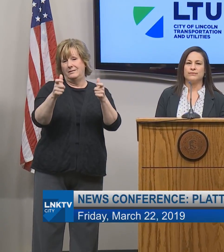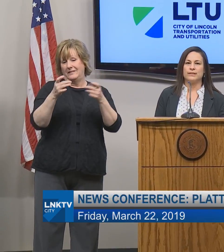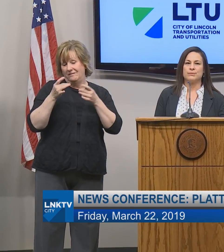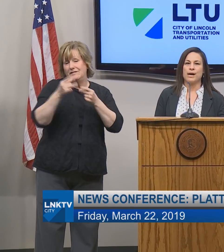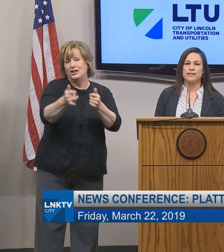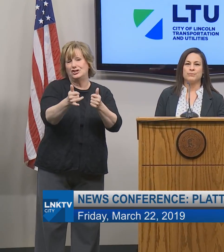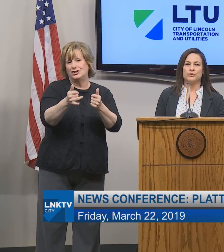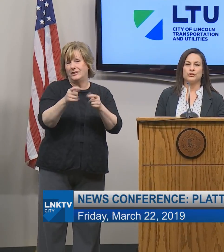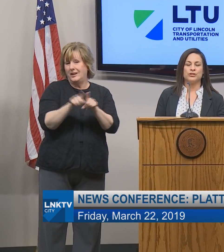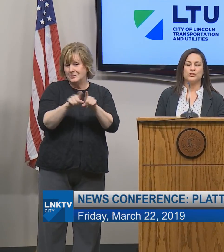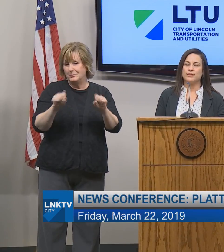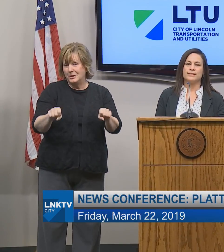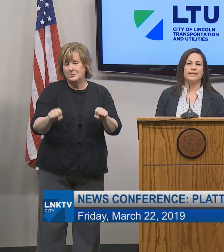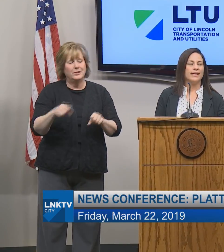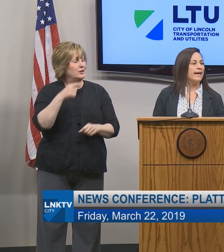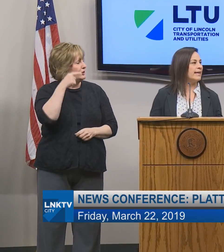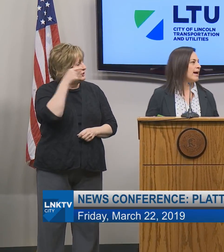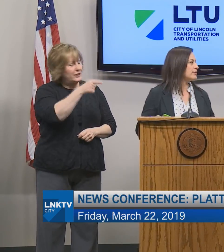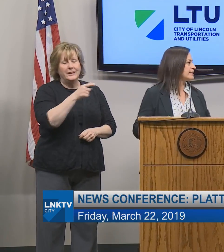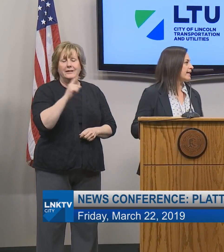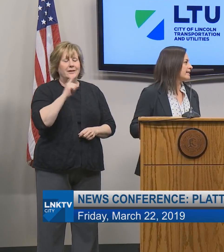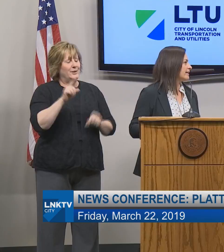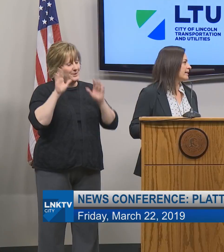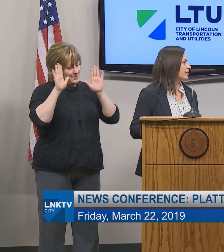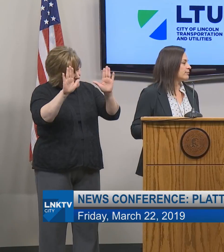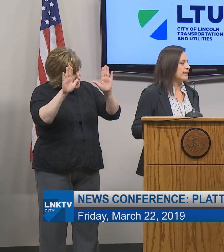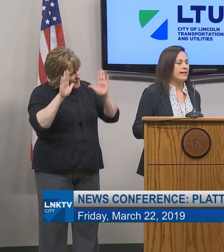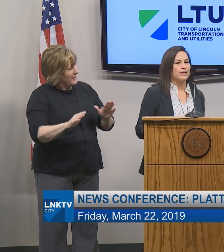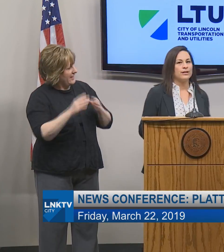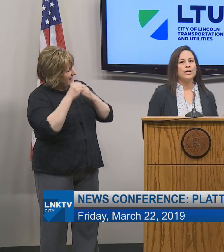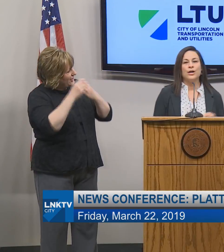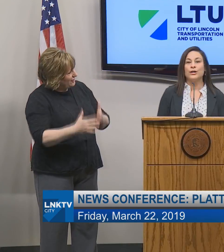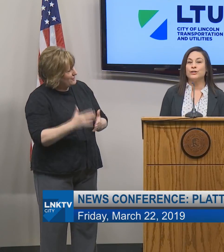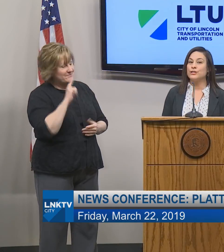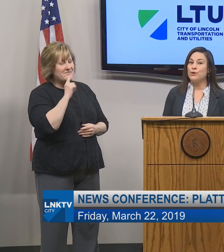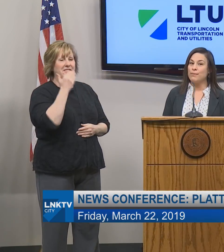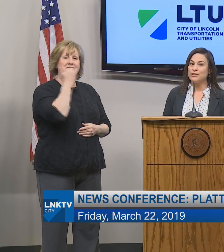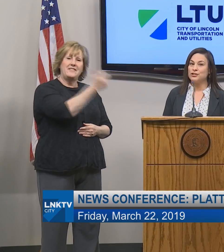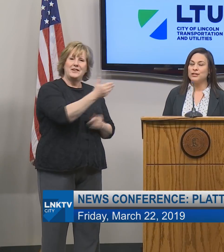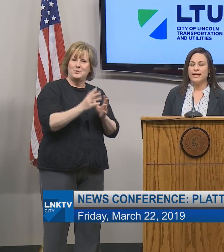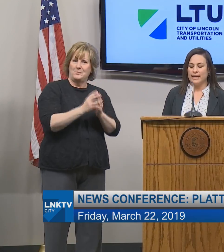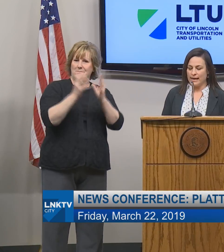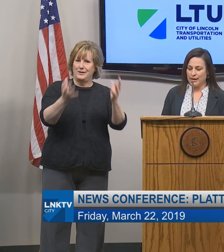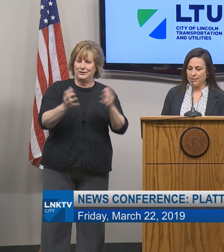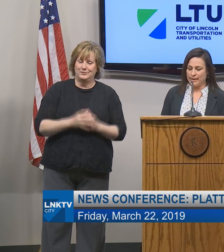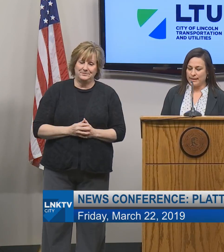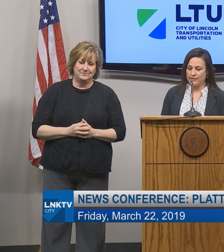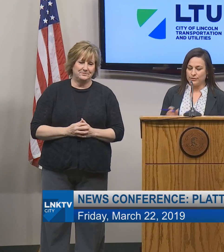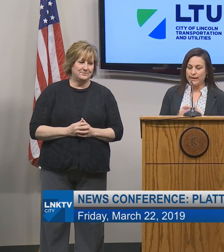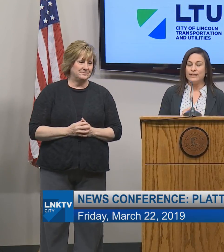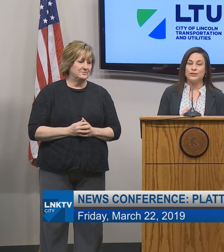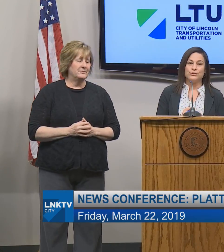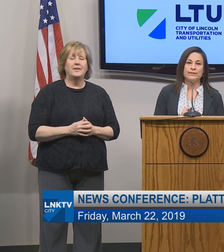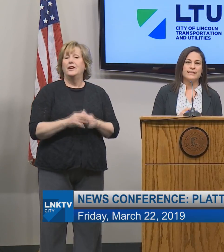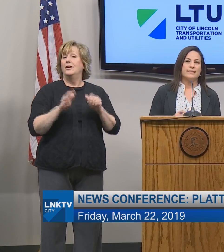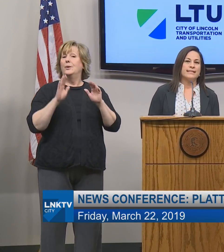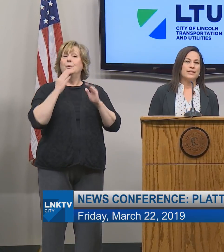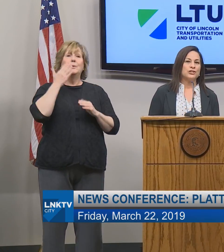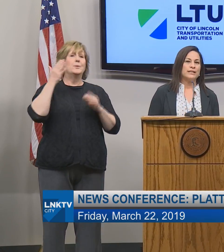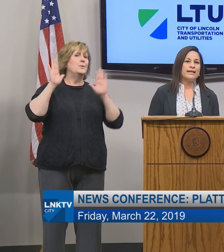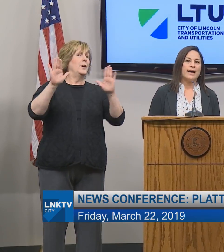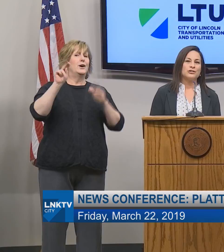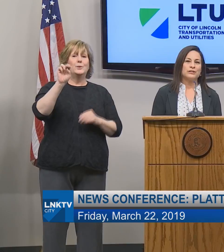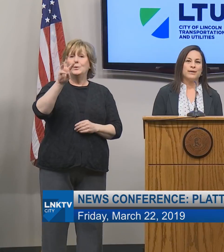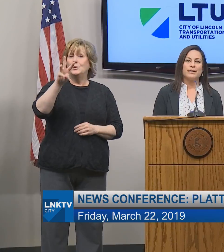and effectively as possible. She's just an outstanding leader, and we thank her so much. And the great news is